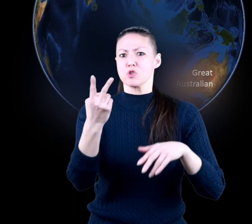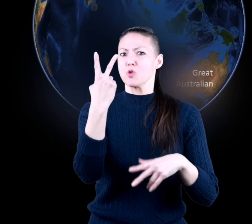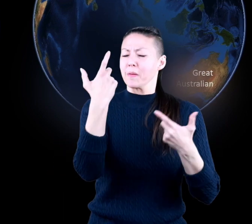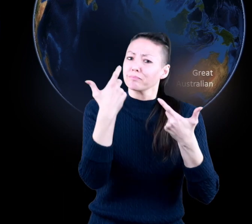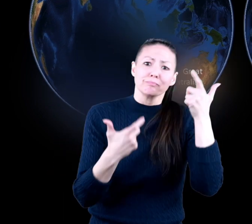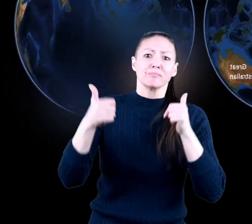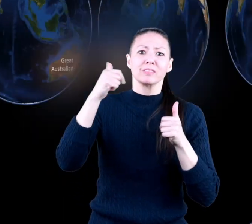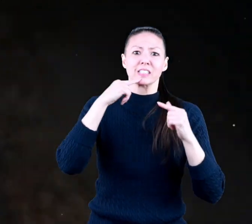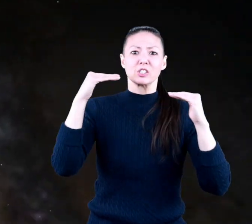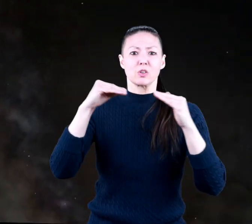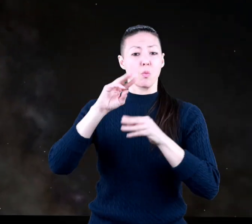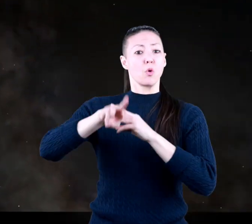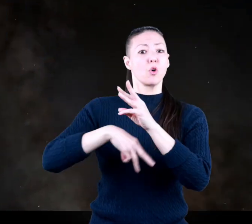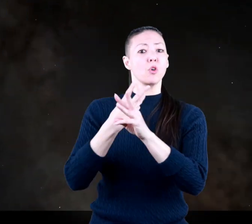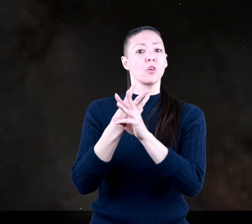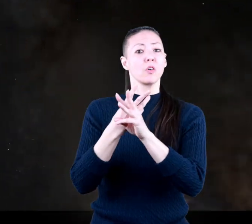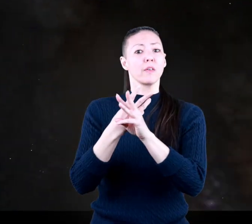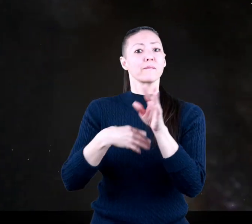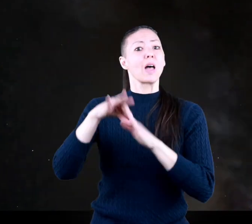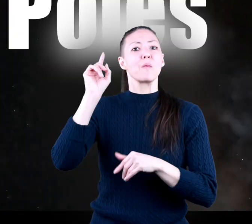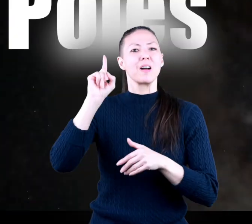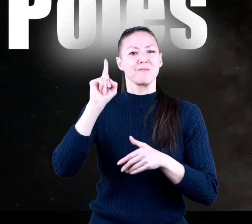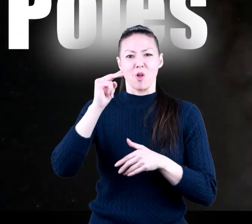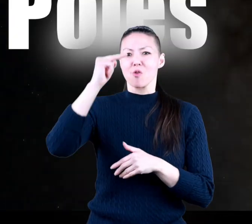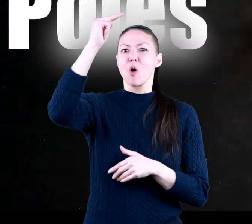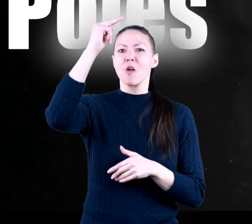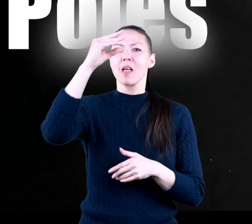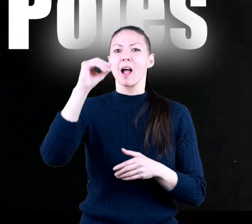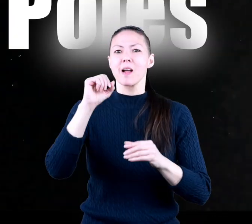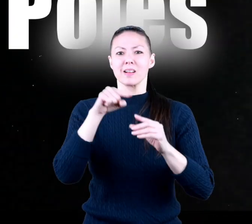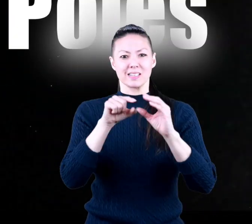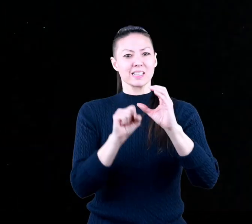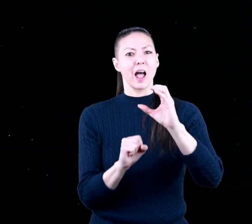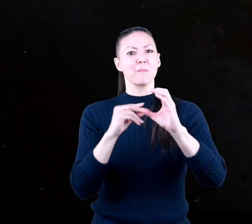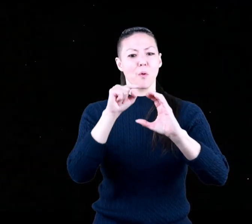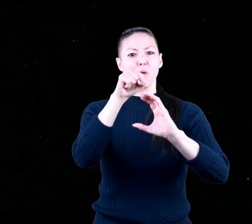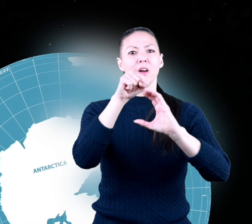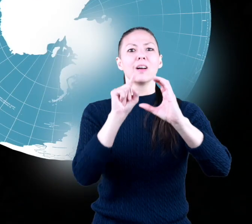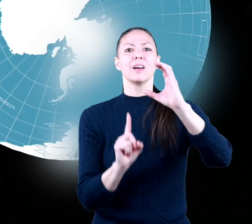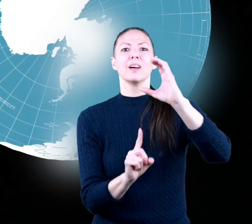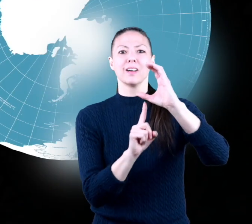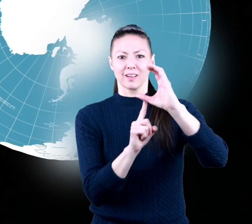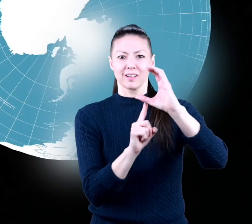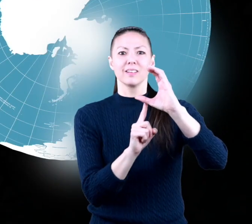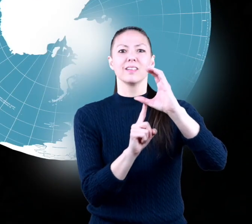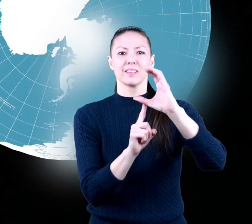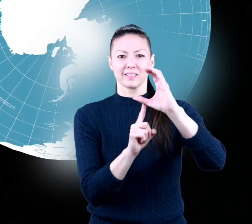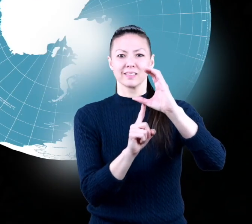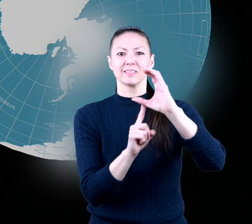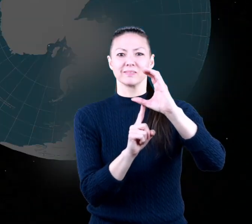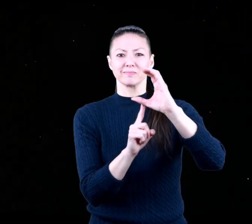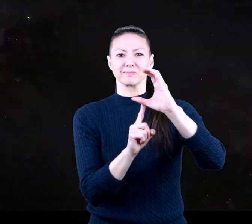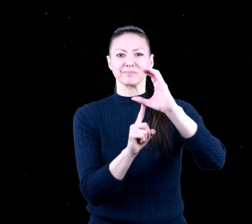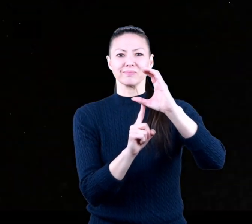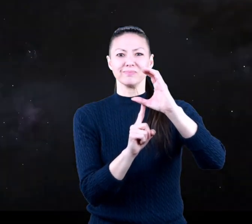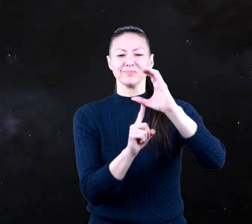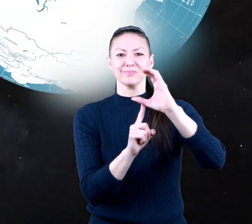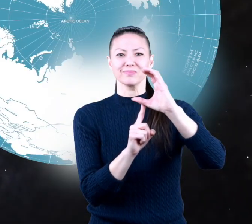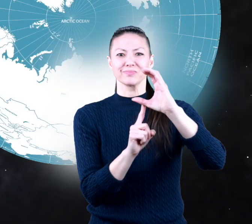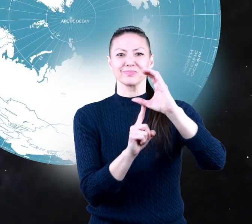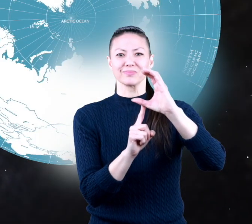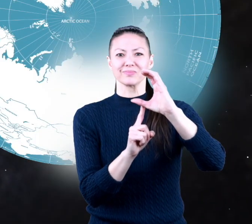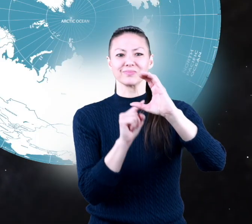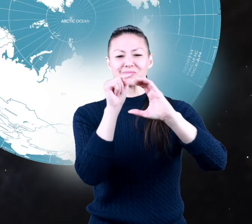The 2 biggest deserts on Earth can be found at the poles, in Antarctica and